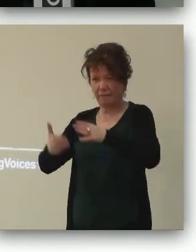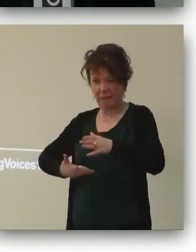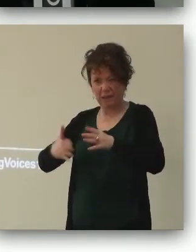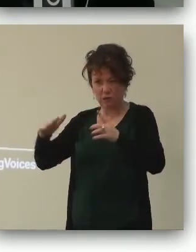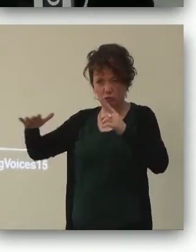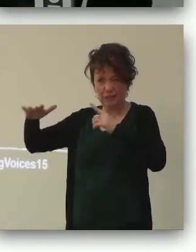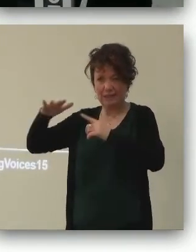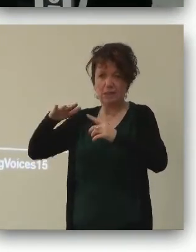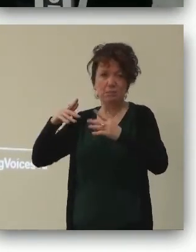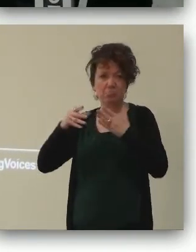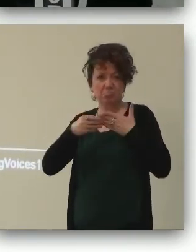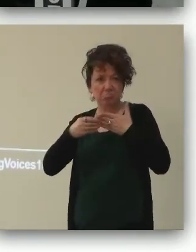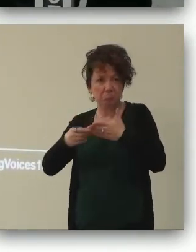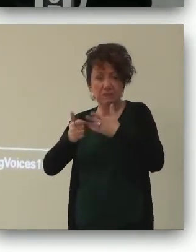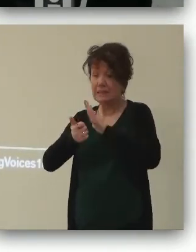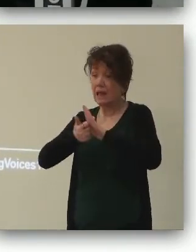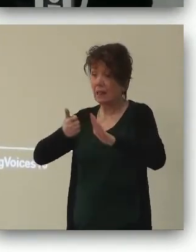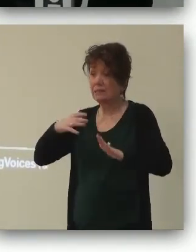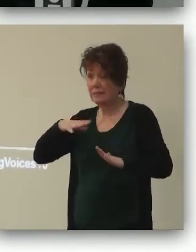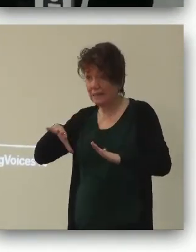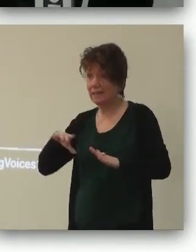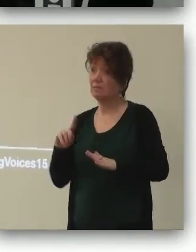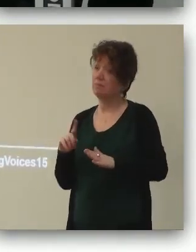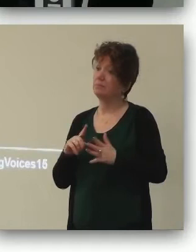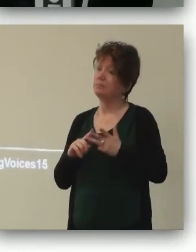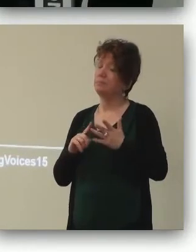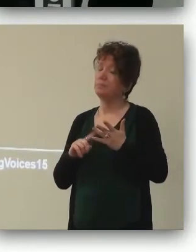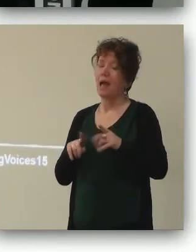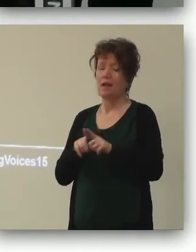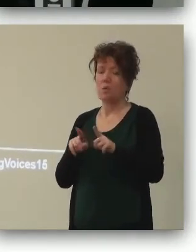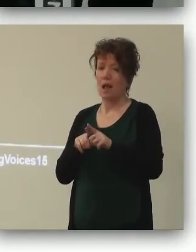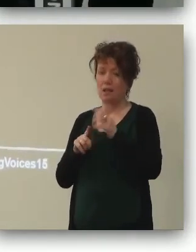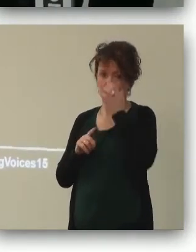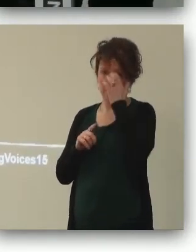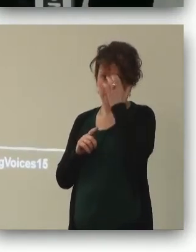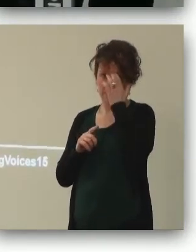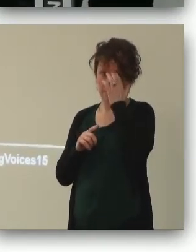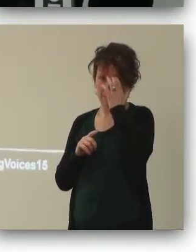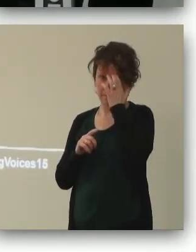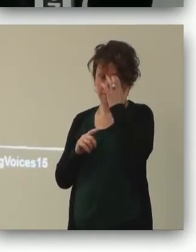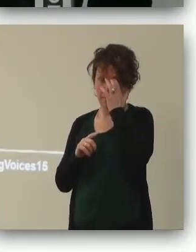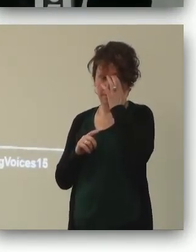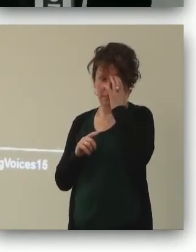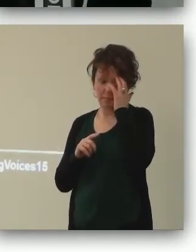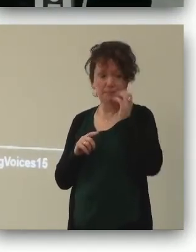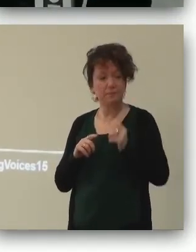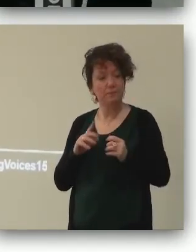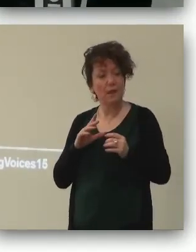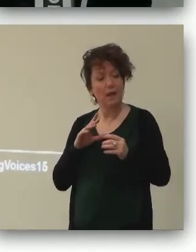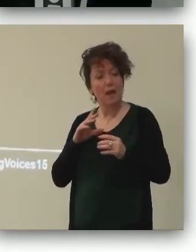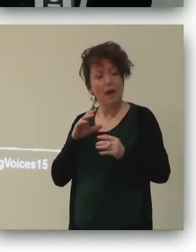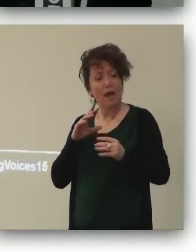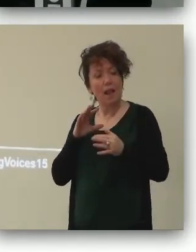guidance on the sort of skills required for them, and there's also a link to a really